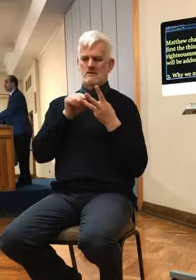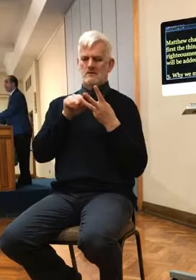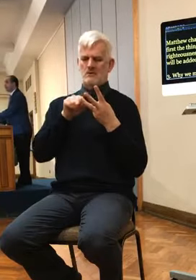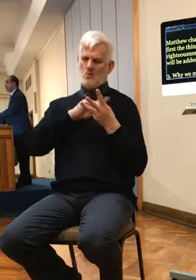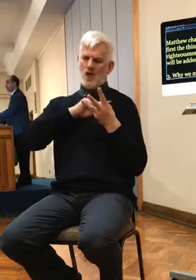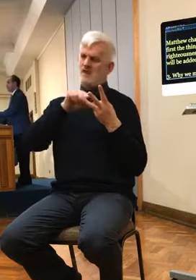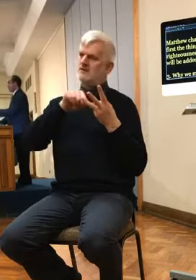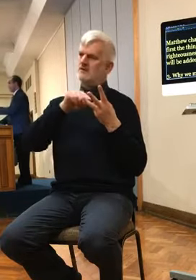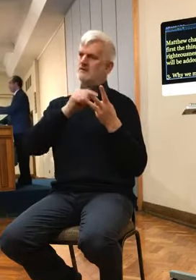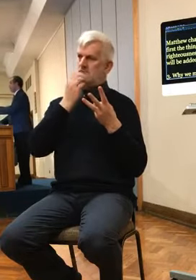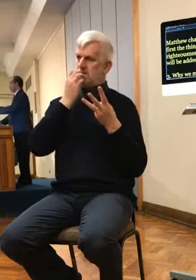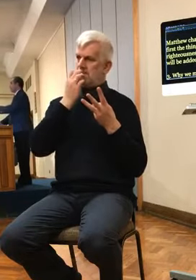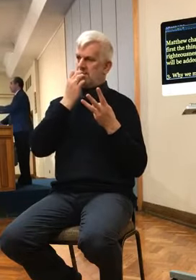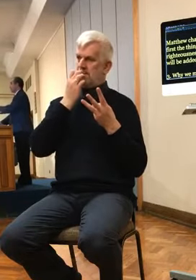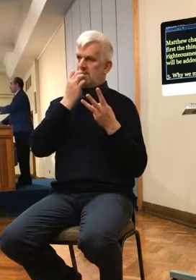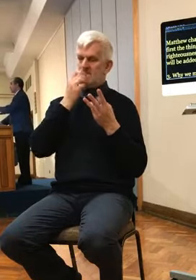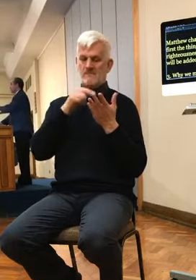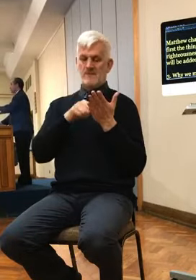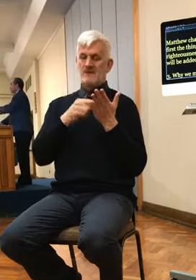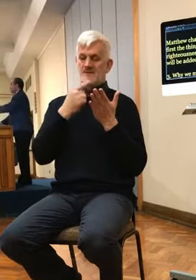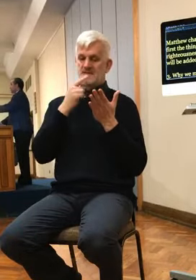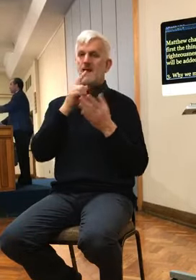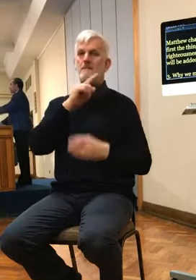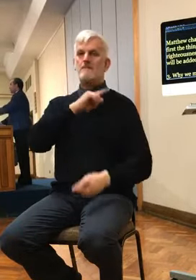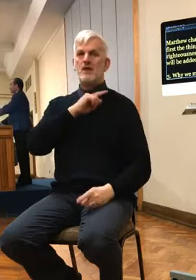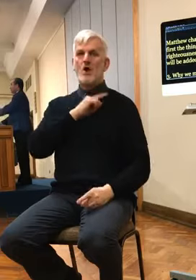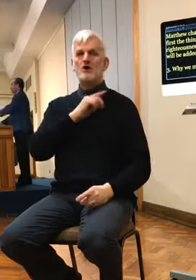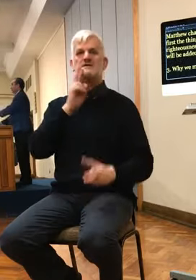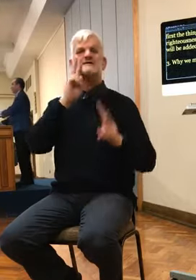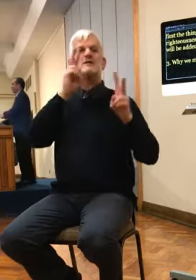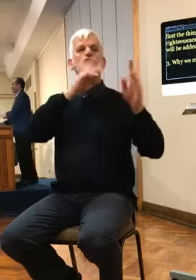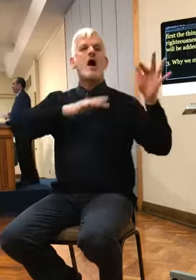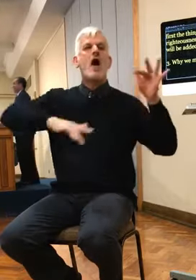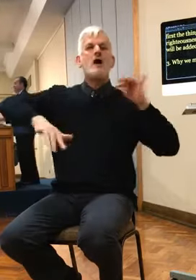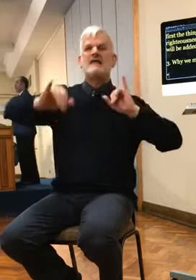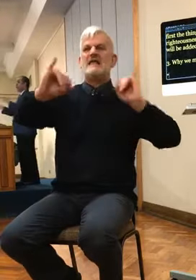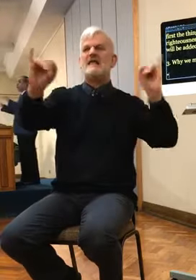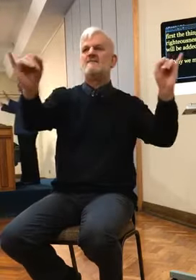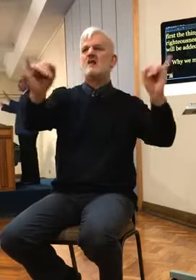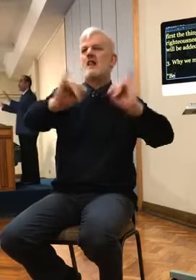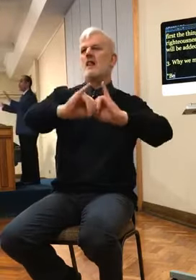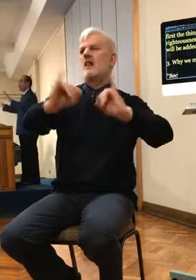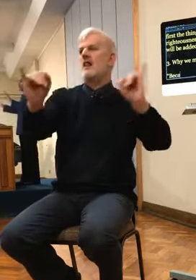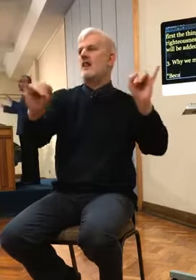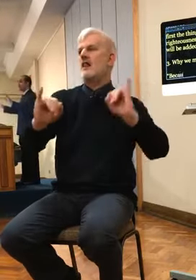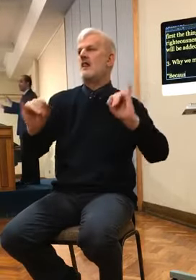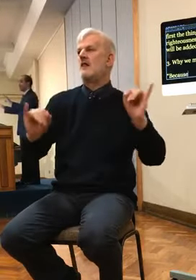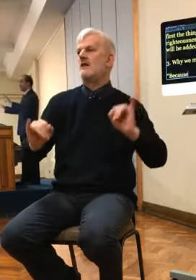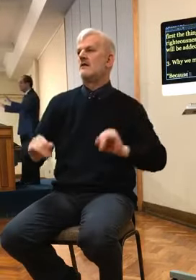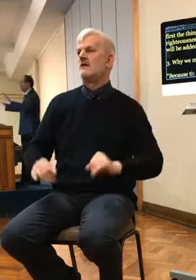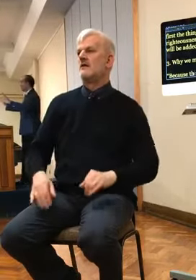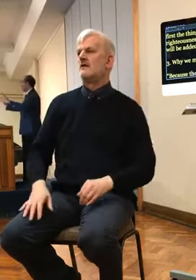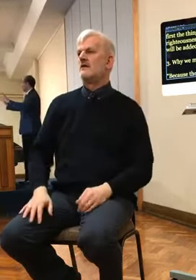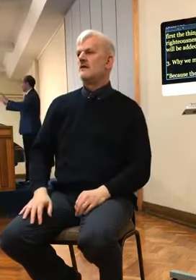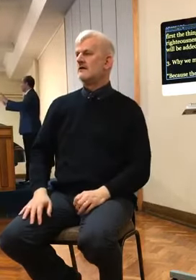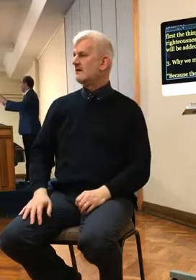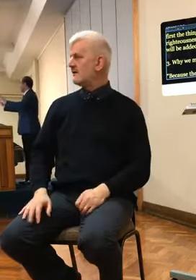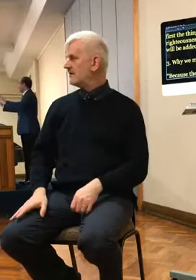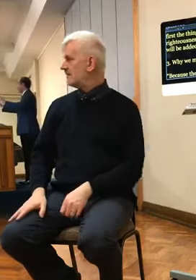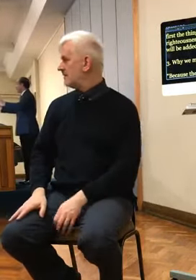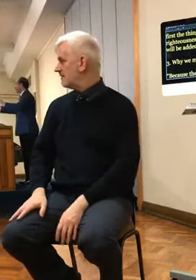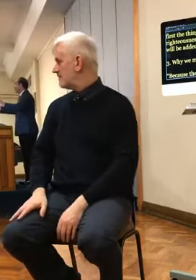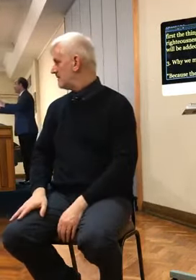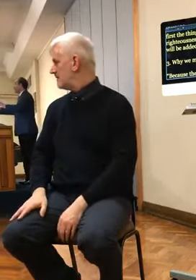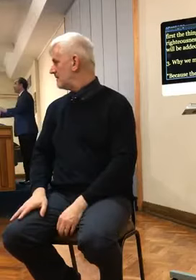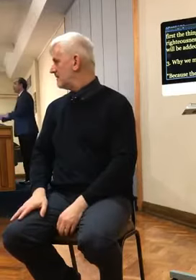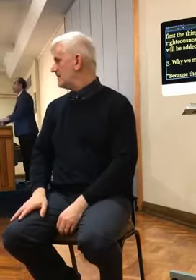time, why? Because the days are evil. I don't know if there is a humanist here. Okay, if